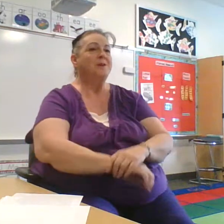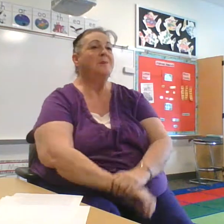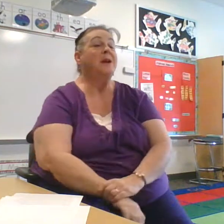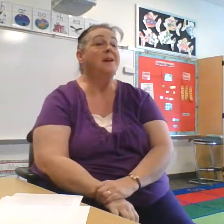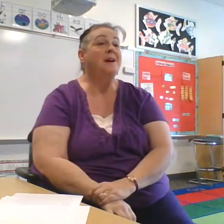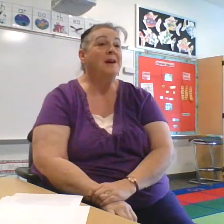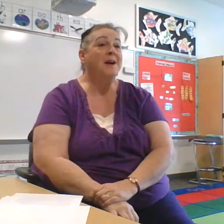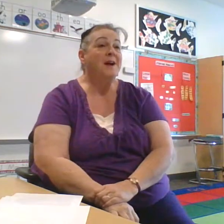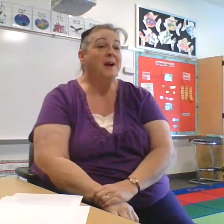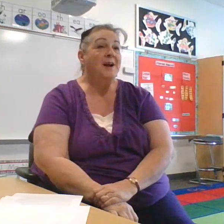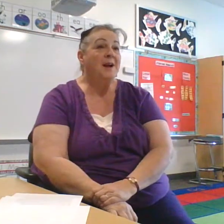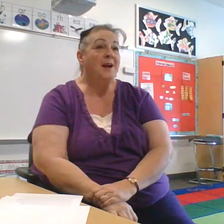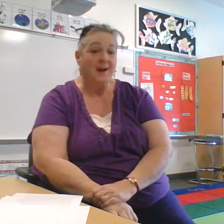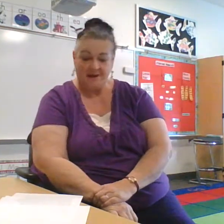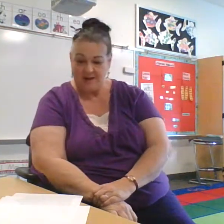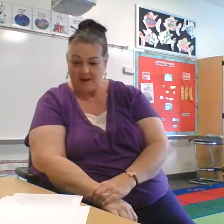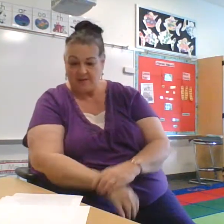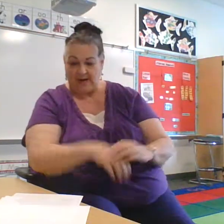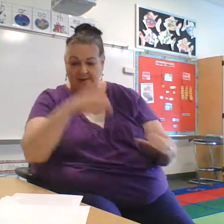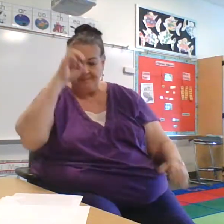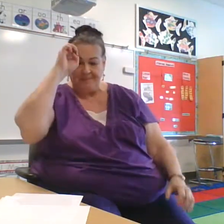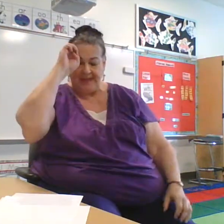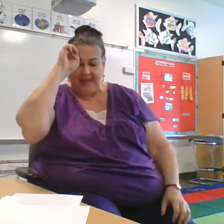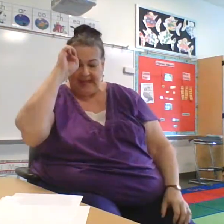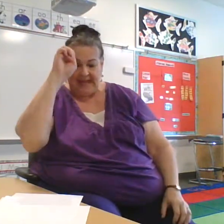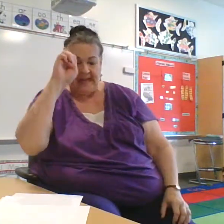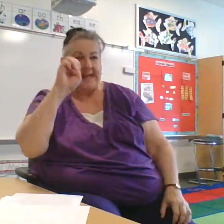say that. Say the sentence again. okay. Say the sentence again. He